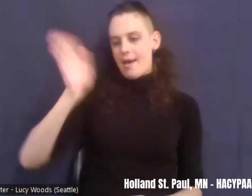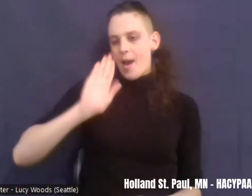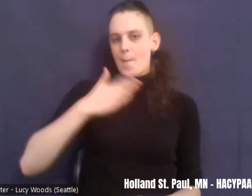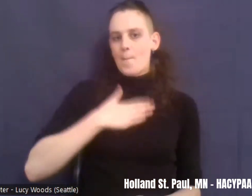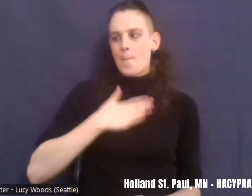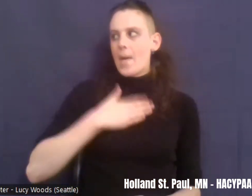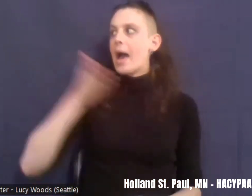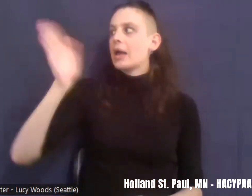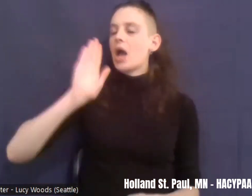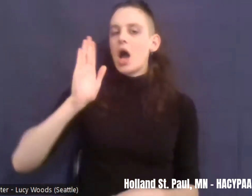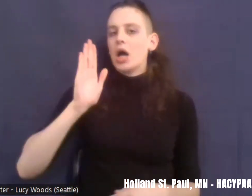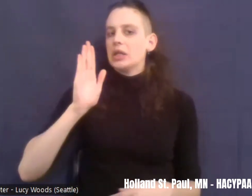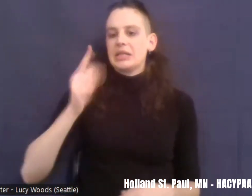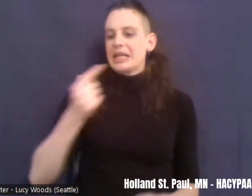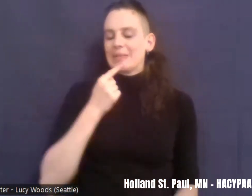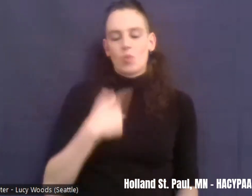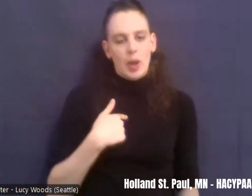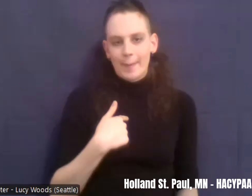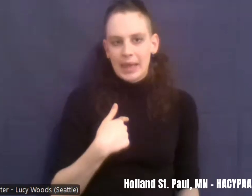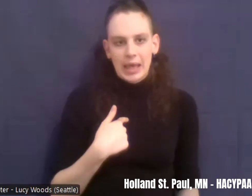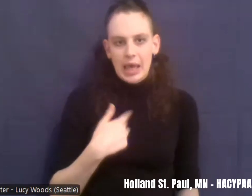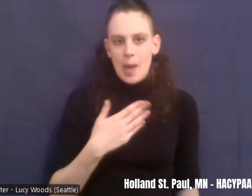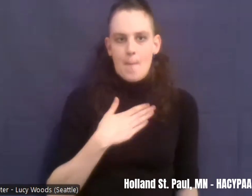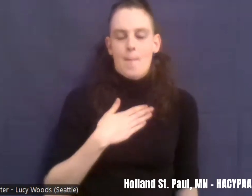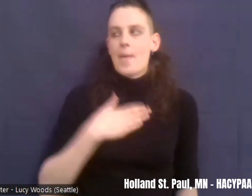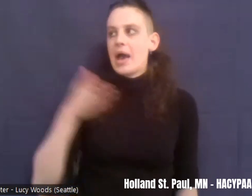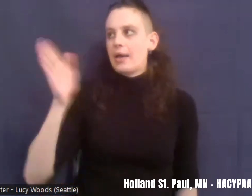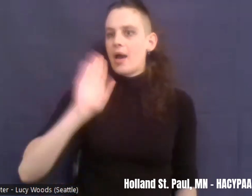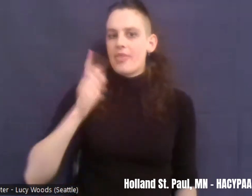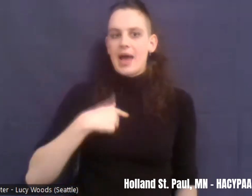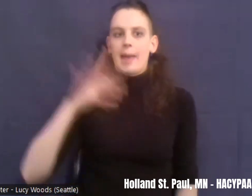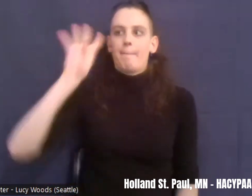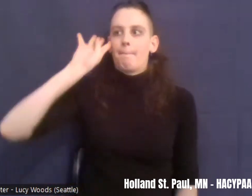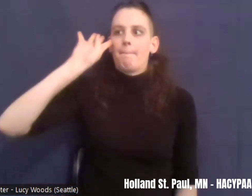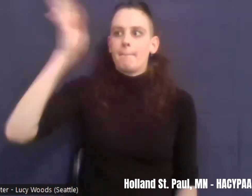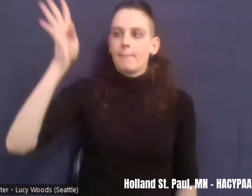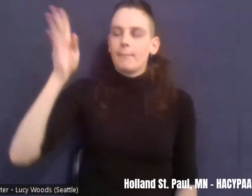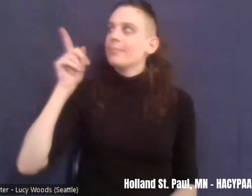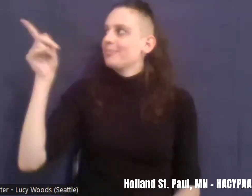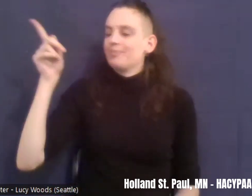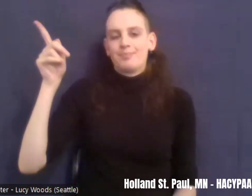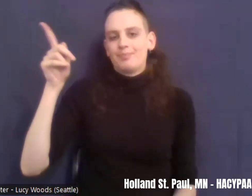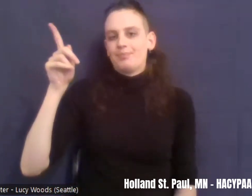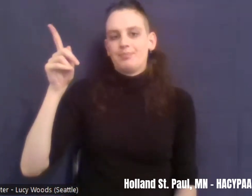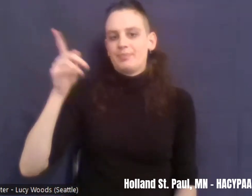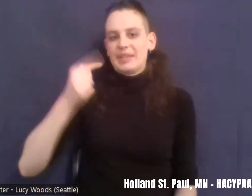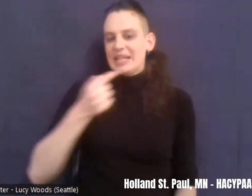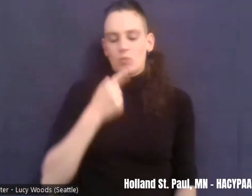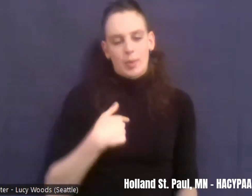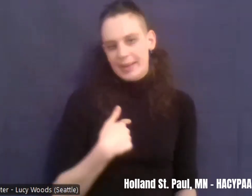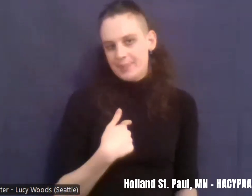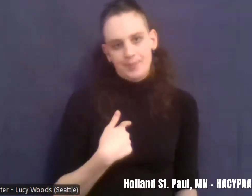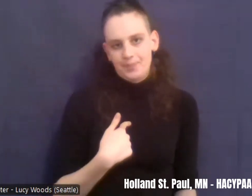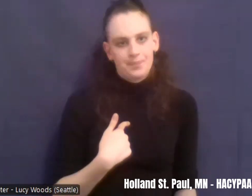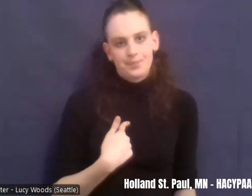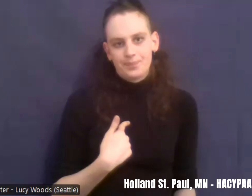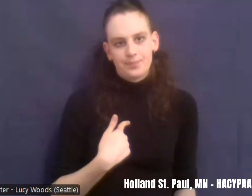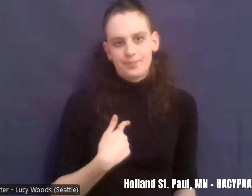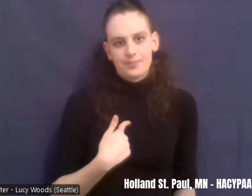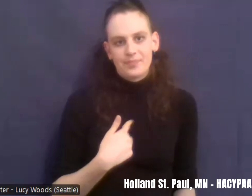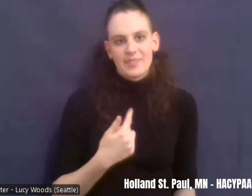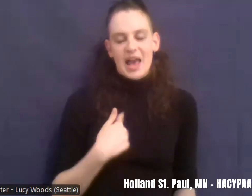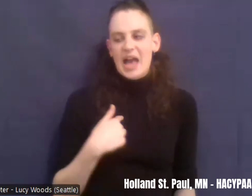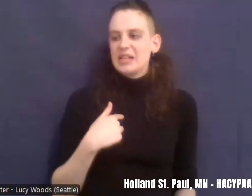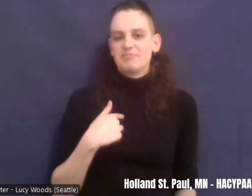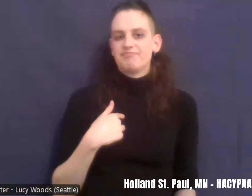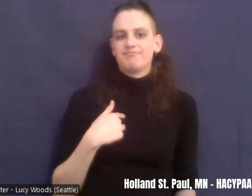God let me down. Like my God that like I got to like make up was the one who let me down. So like there was no way I was doing this with him